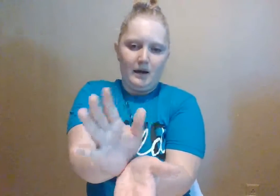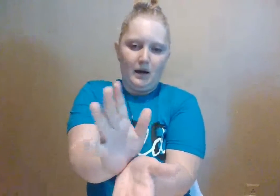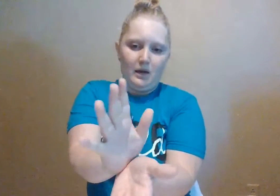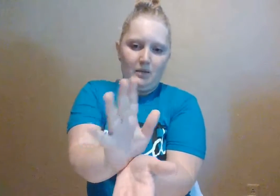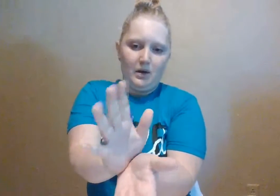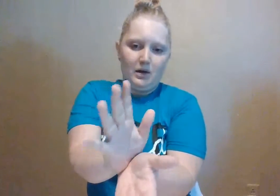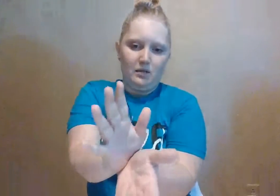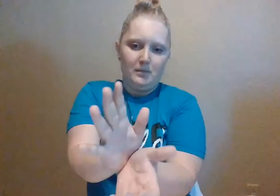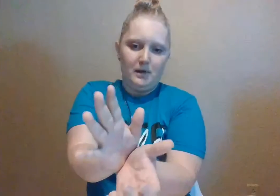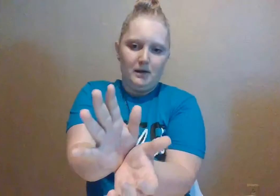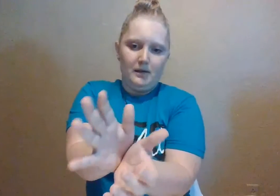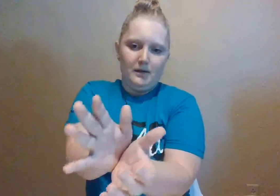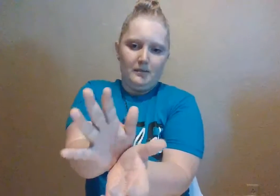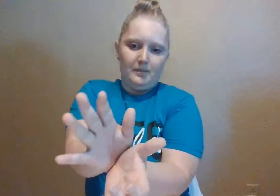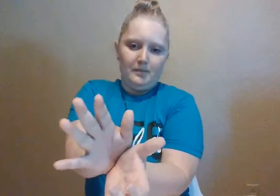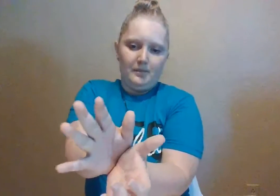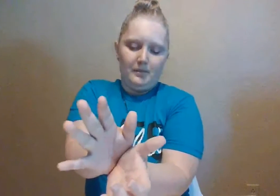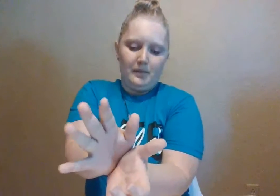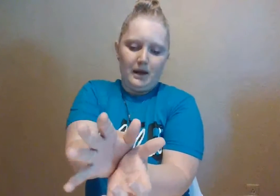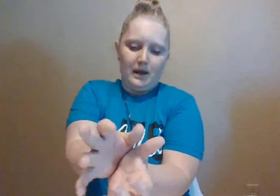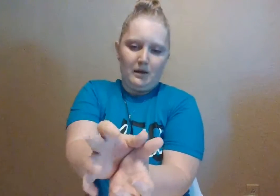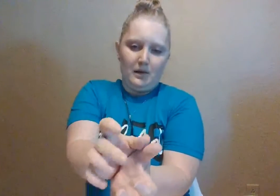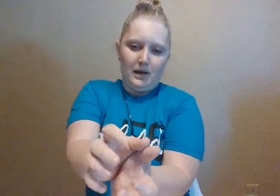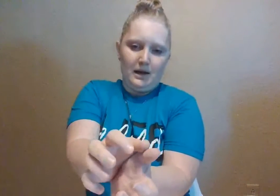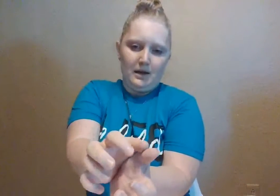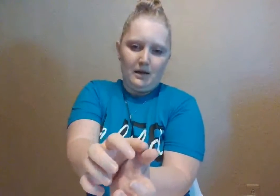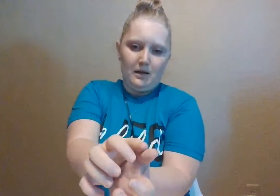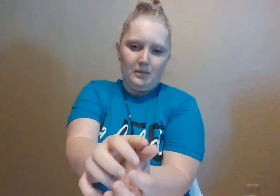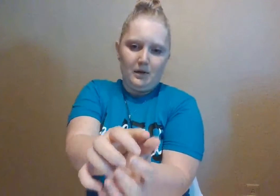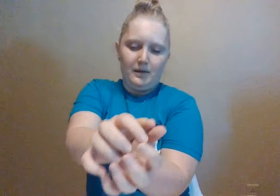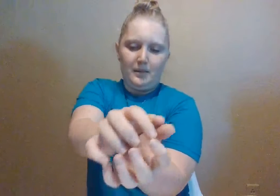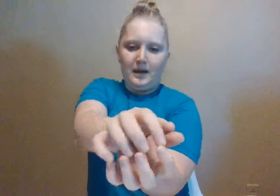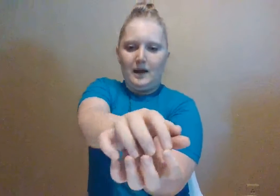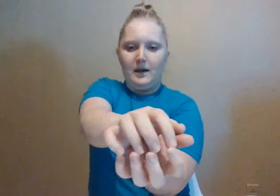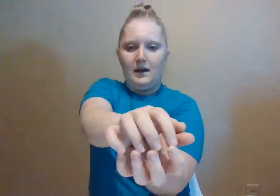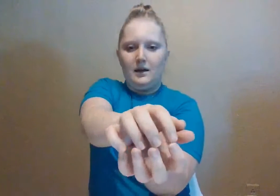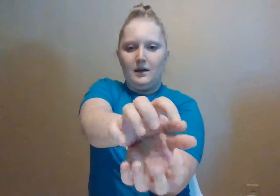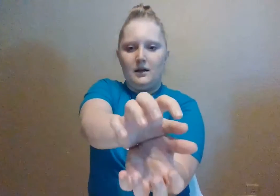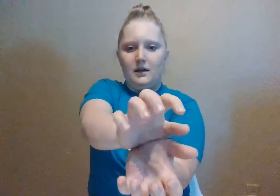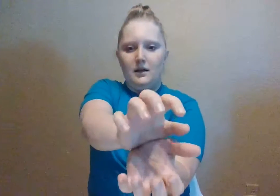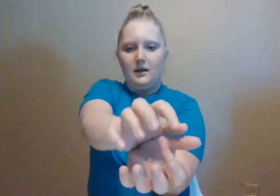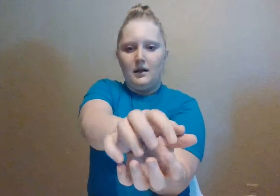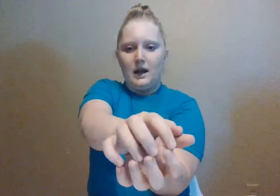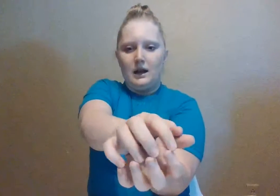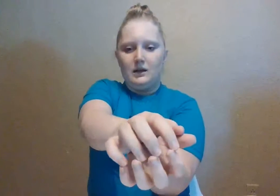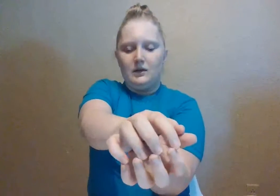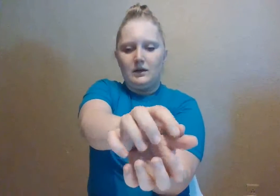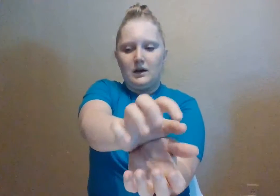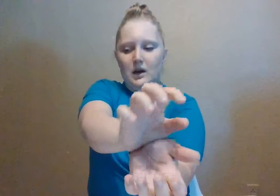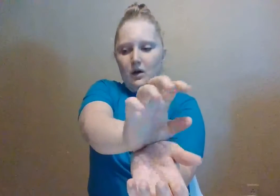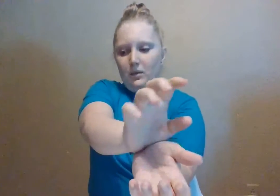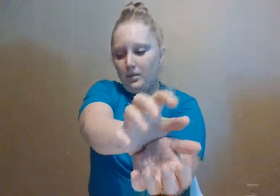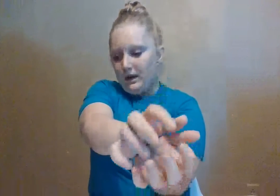other palm, and we put them together, and you just open it